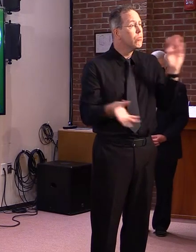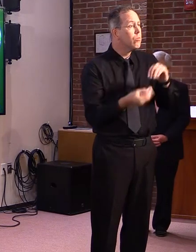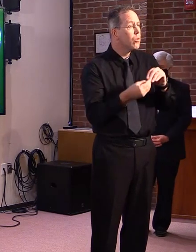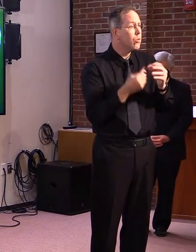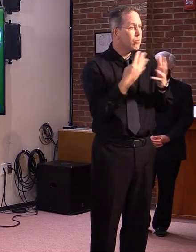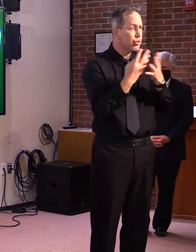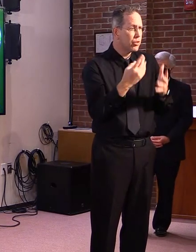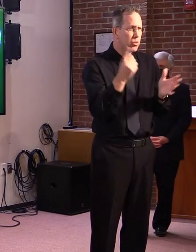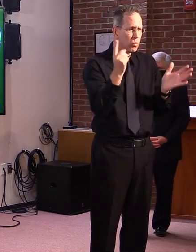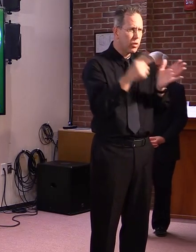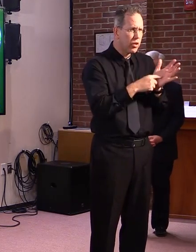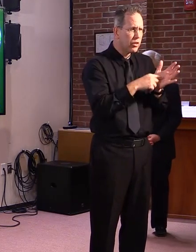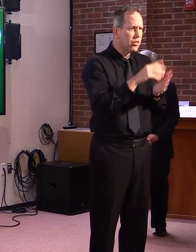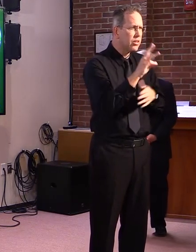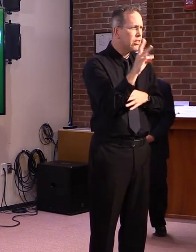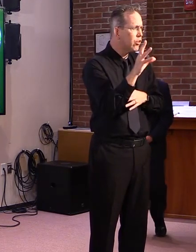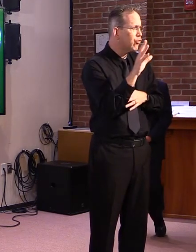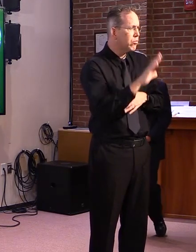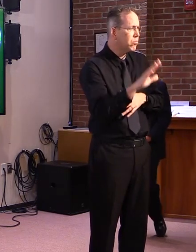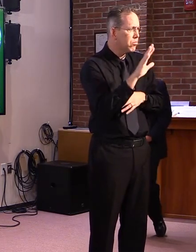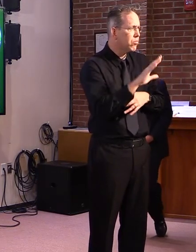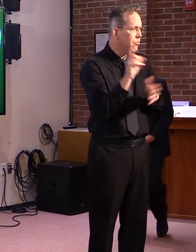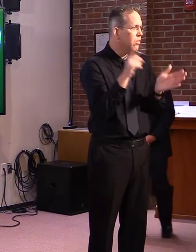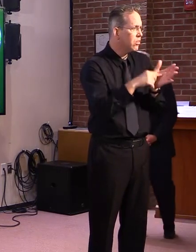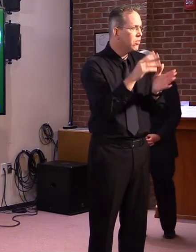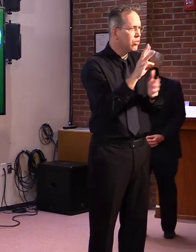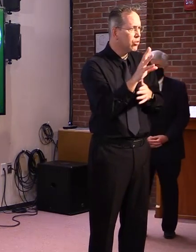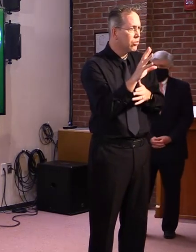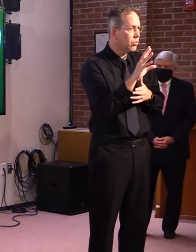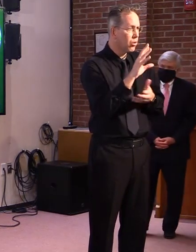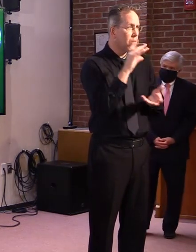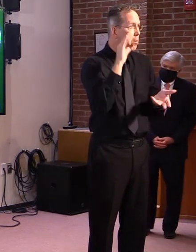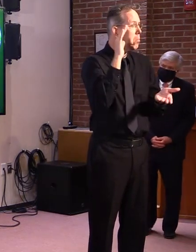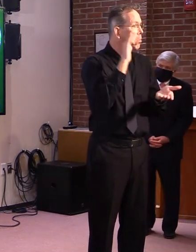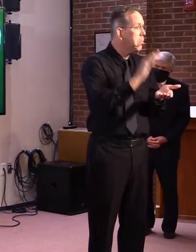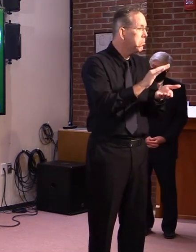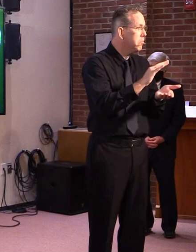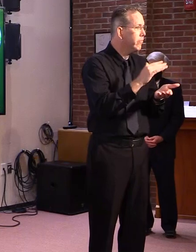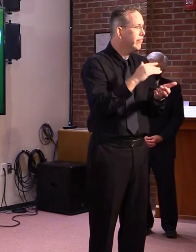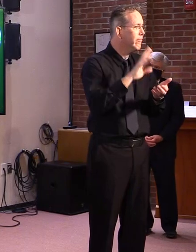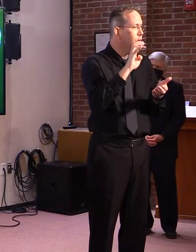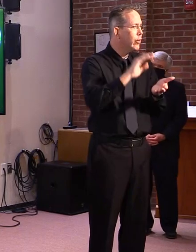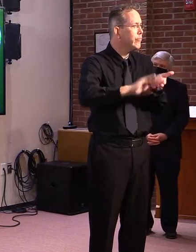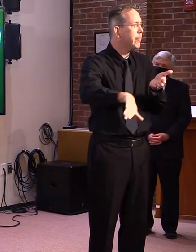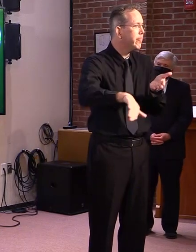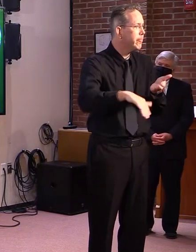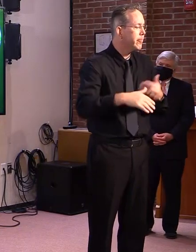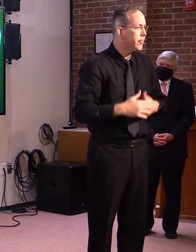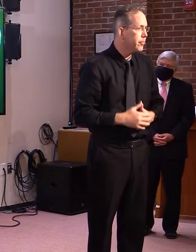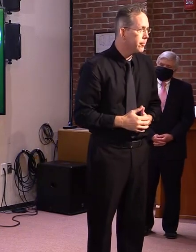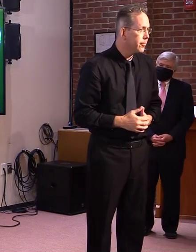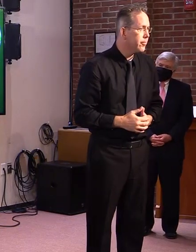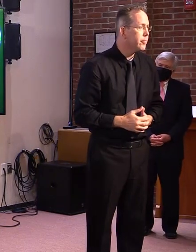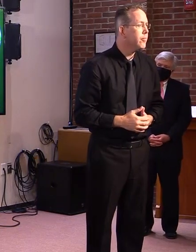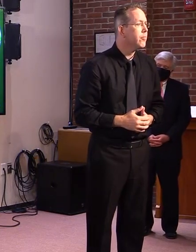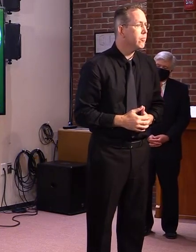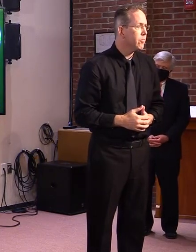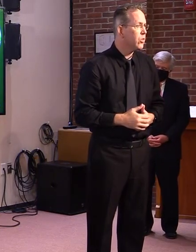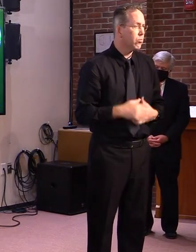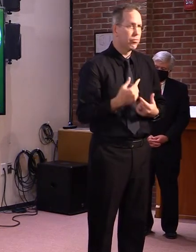1,600 or 1,700 to begin with. So we've reduced dramatically over the last 3 months. I